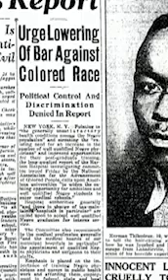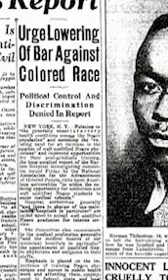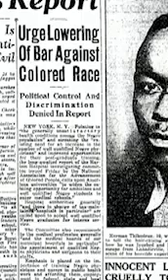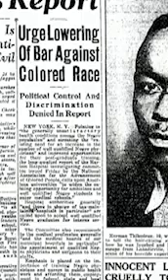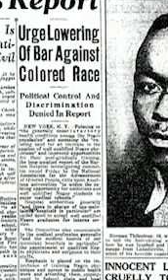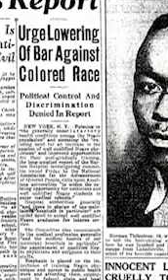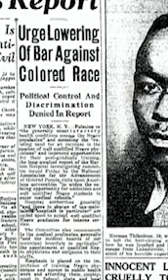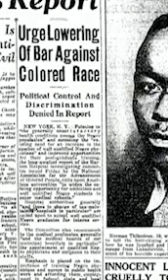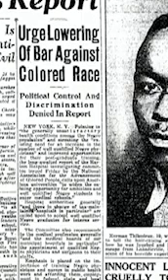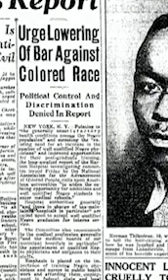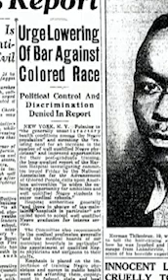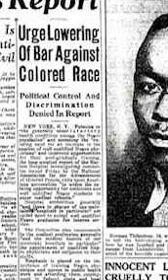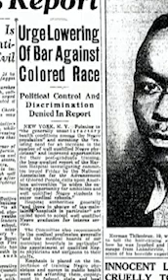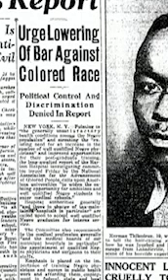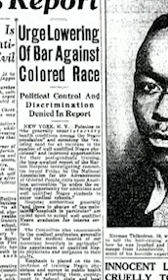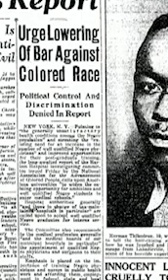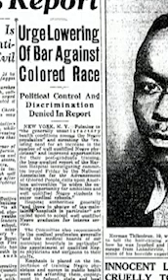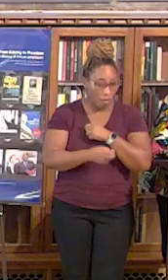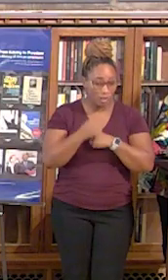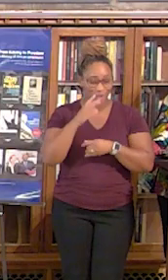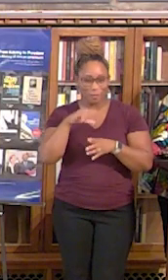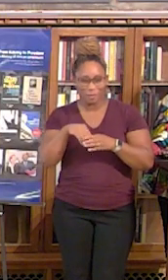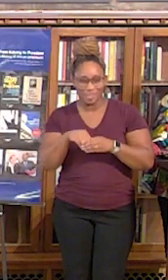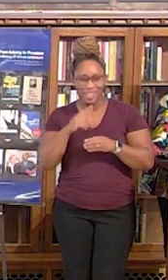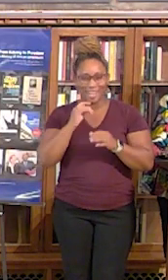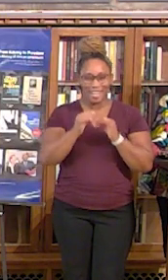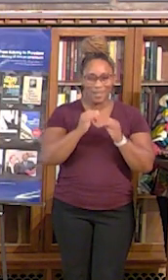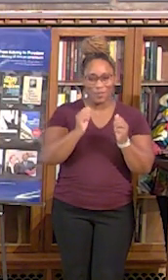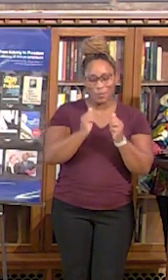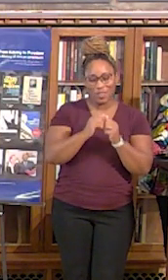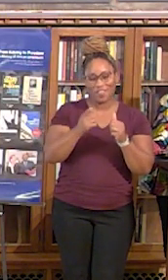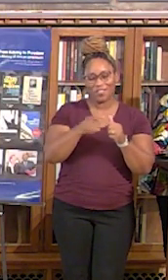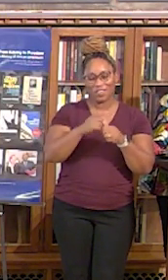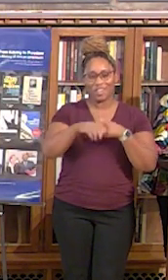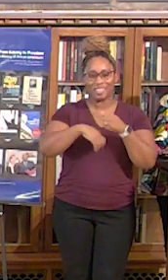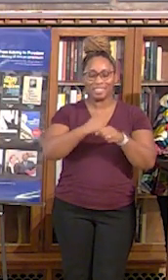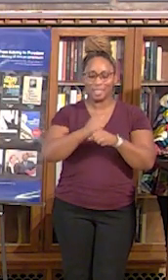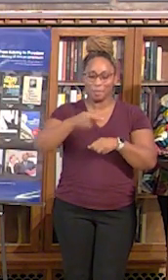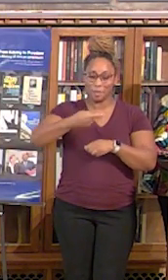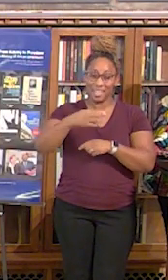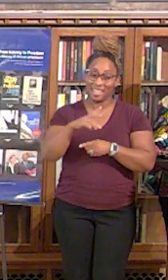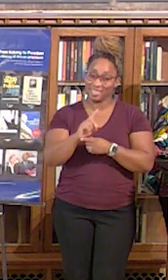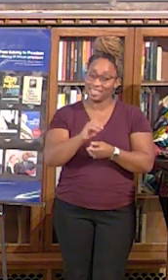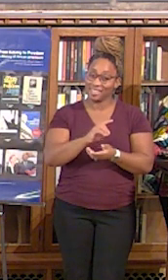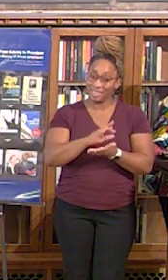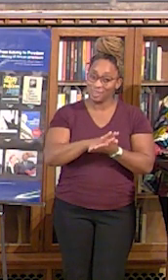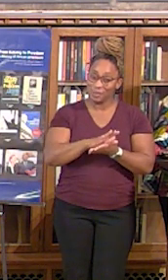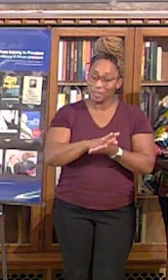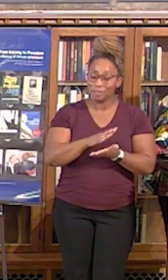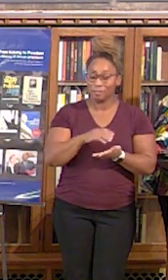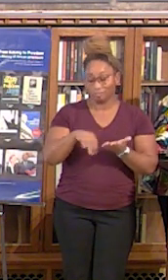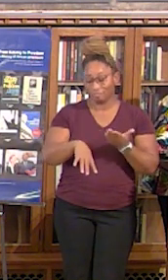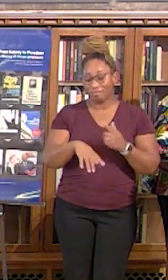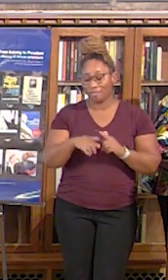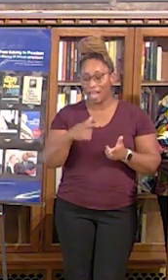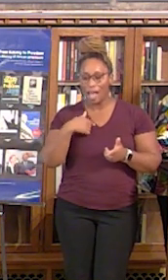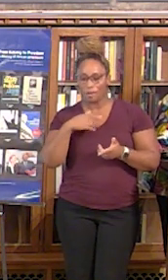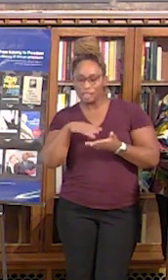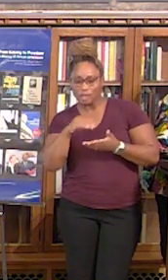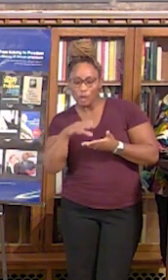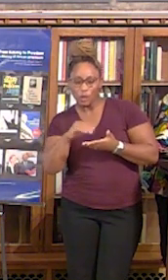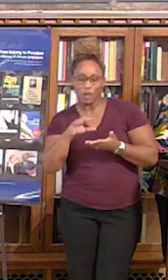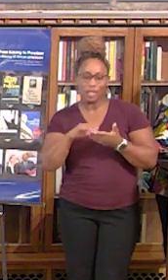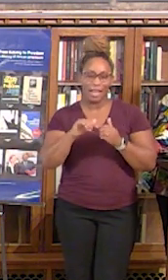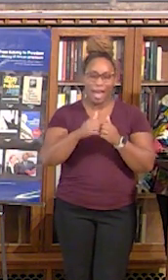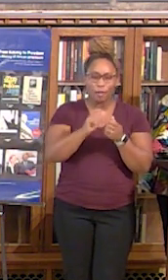Franklin did not consider it robbery to participate in the interview with a first year doctoral student who was just learning the historian's craft of